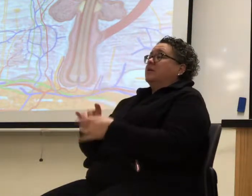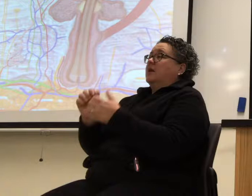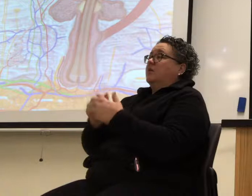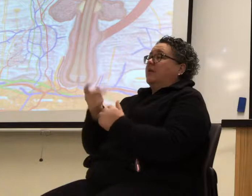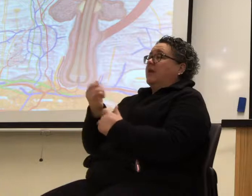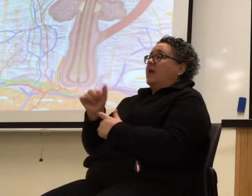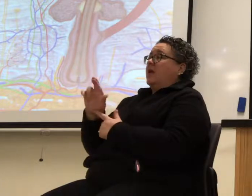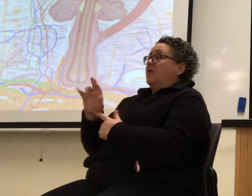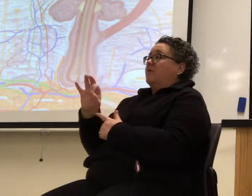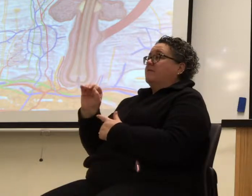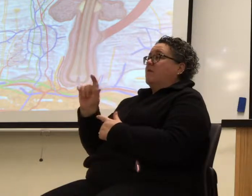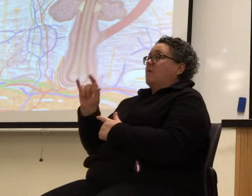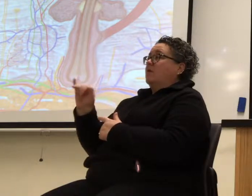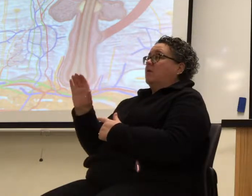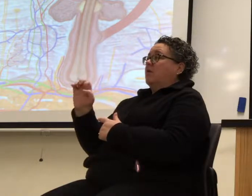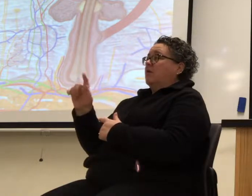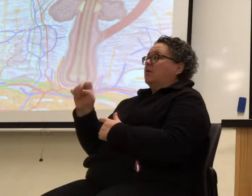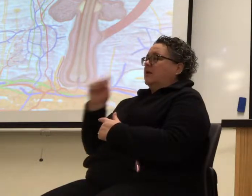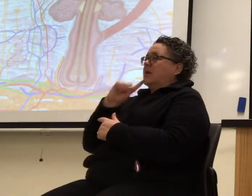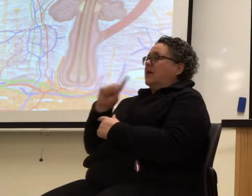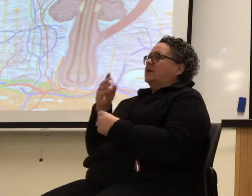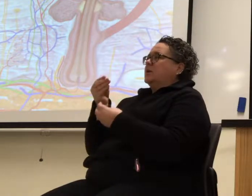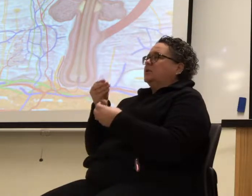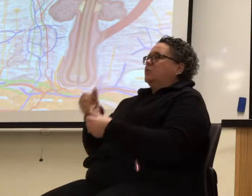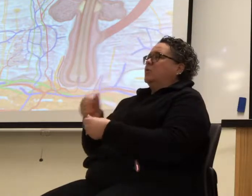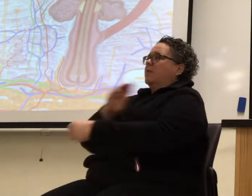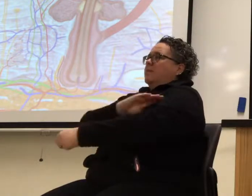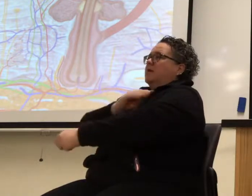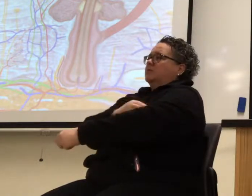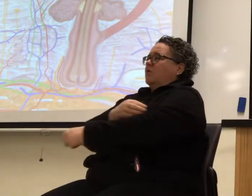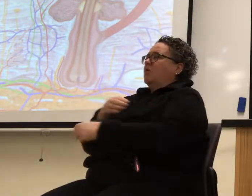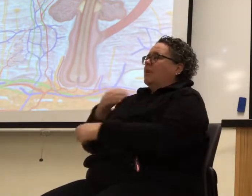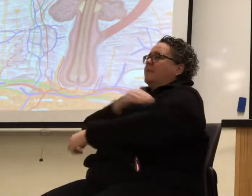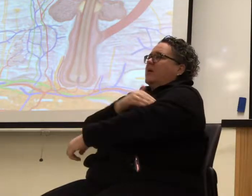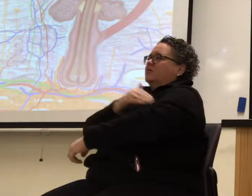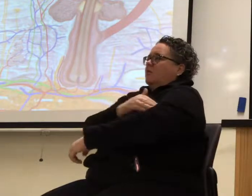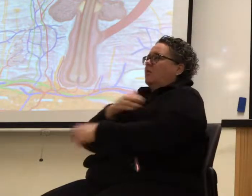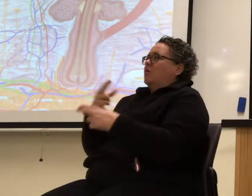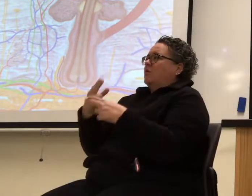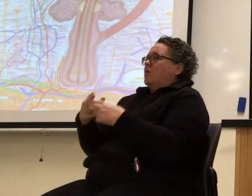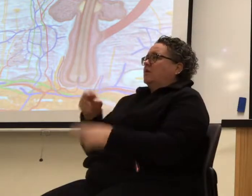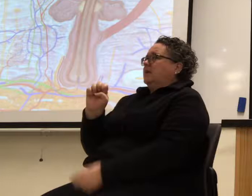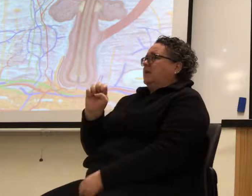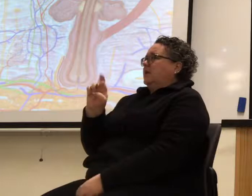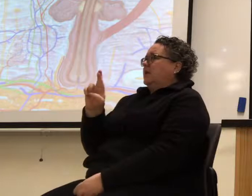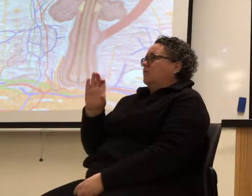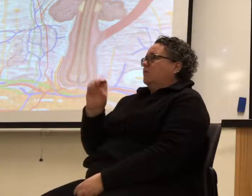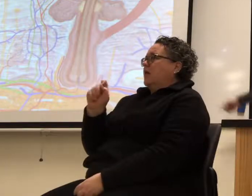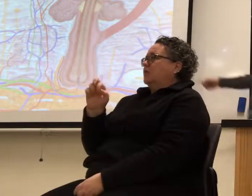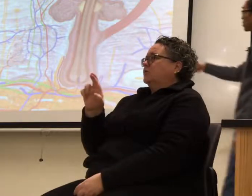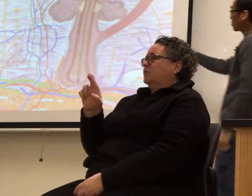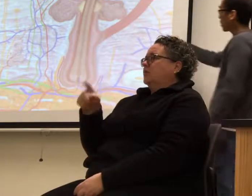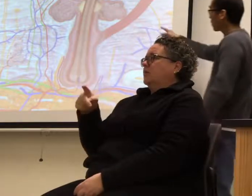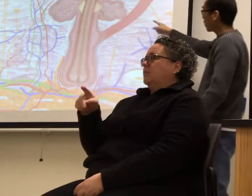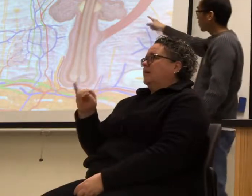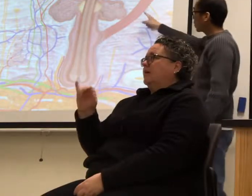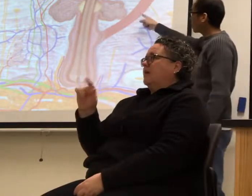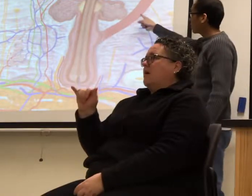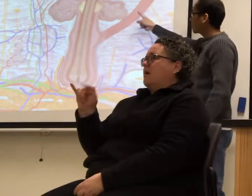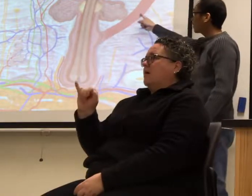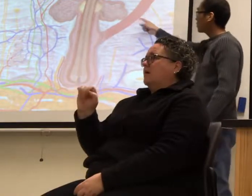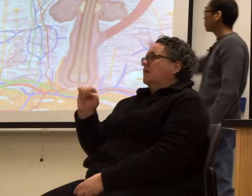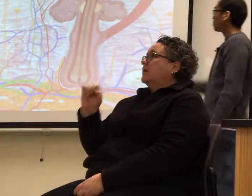smooth muscle called erector pili. I'll draw a little muscle there. You can see it on the model too. It's this big muscle right